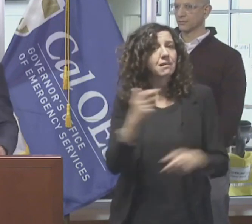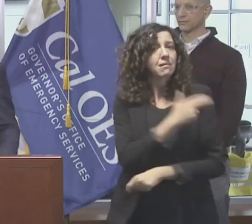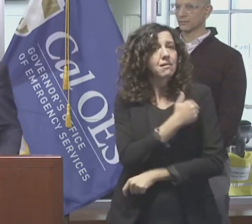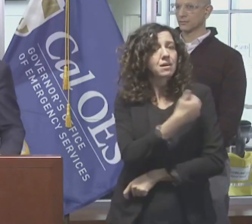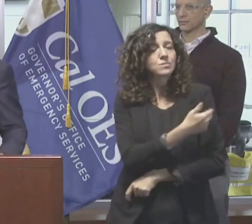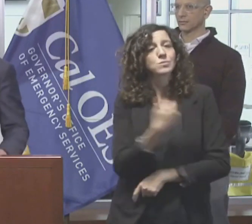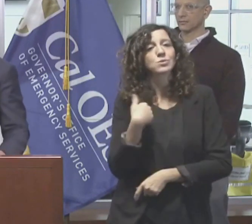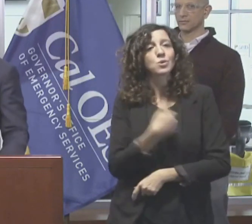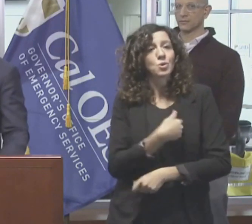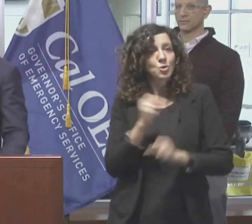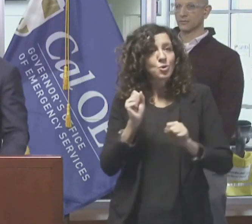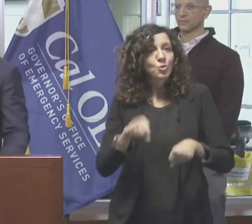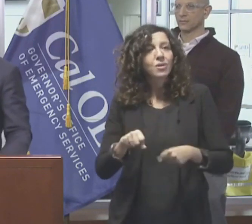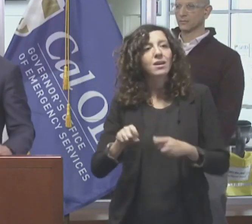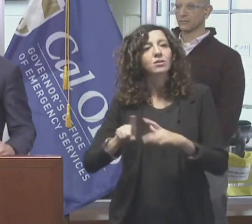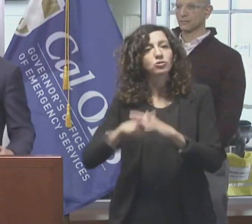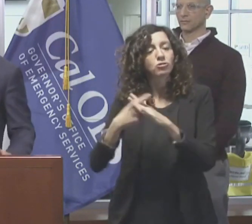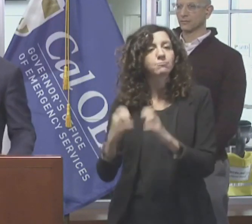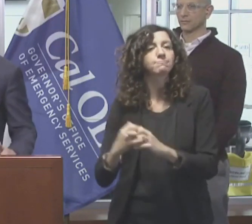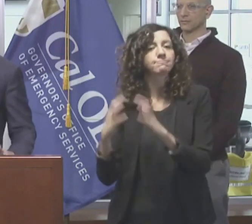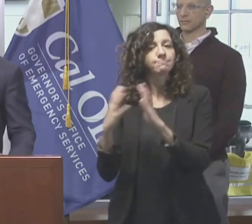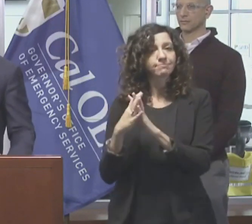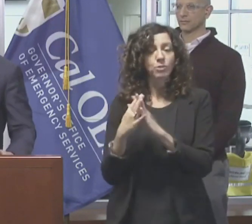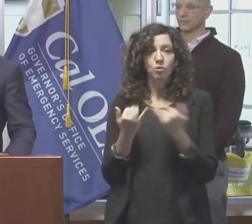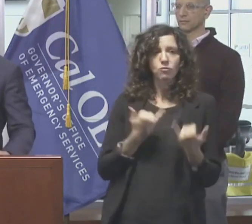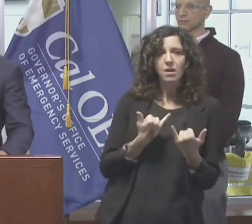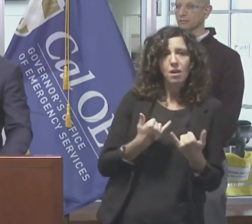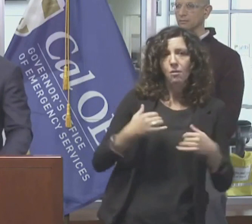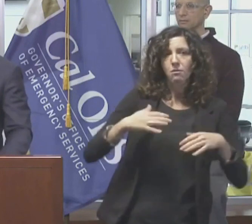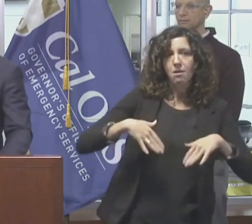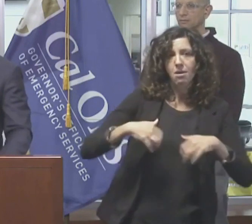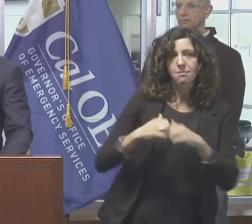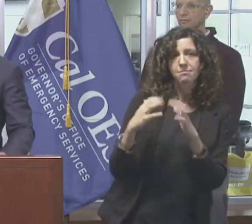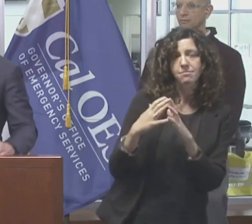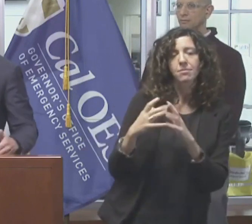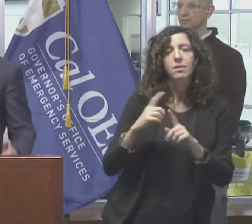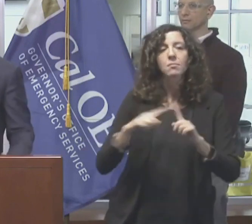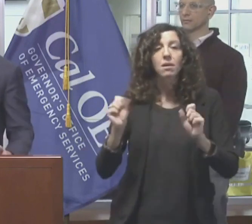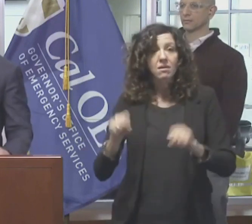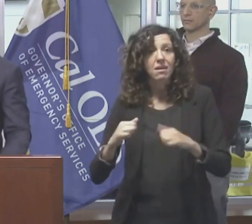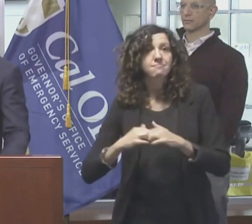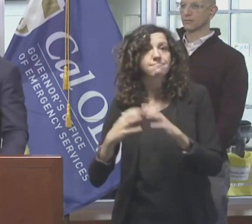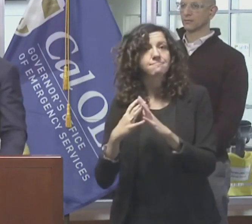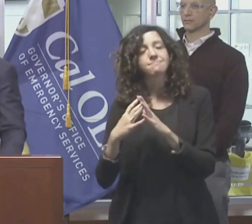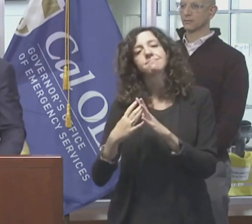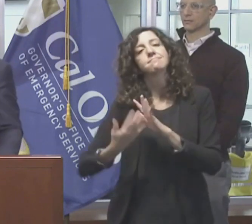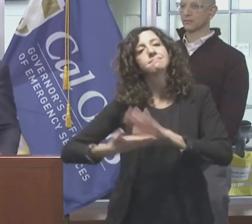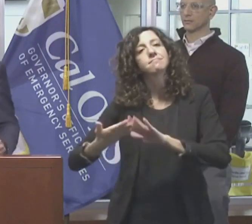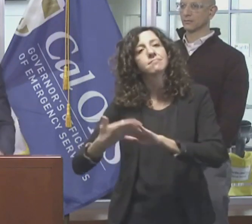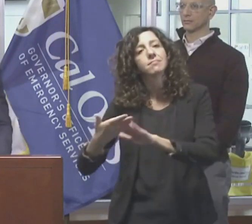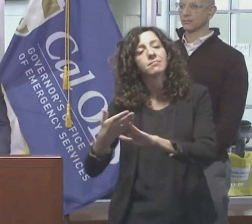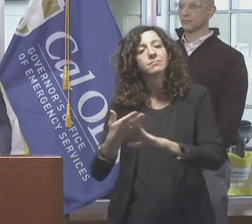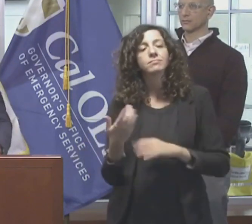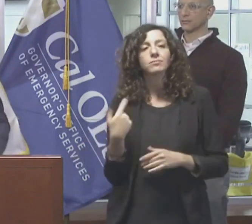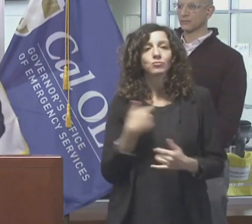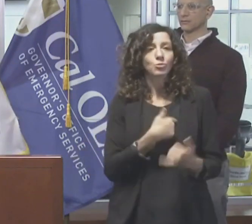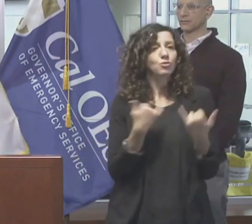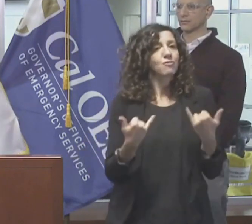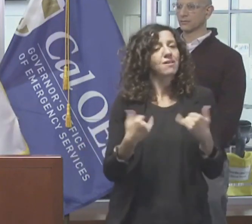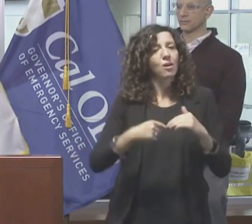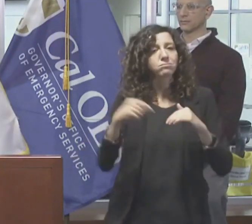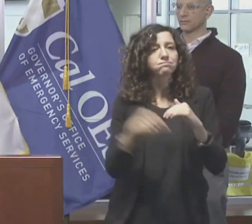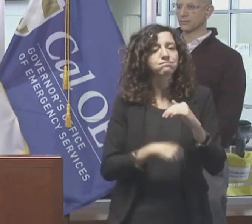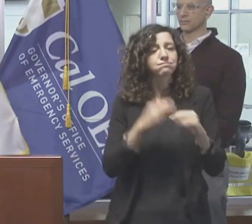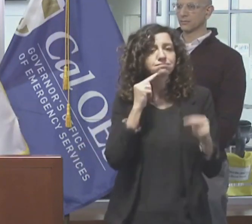that currently are not operational, and we could bring online in real time. We are in deep negotiations, and forgive me when you